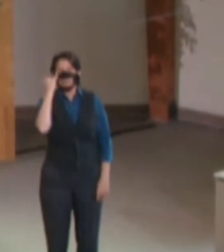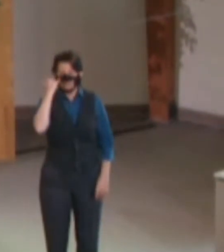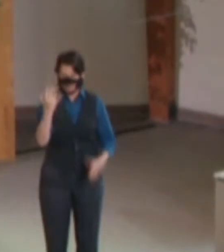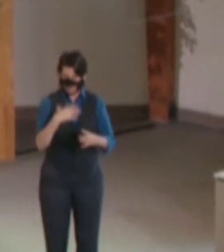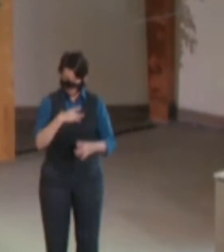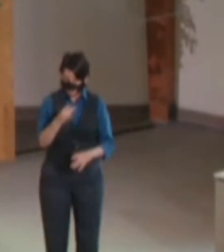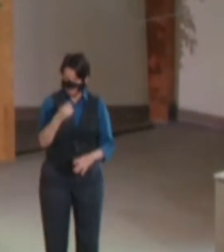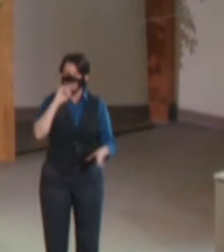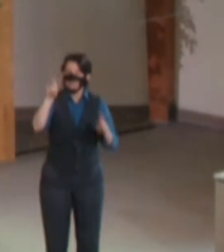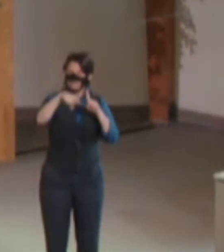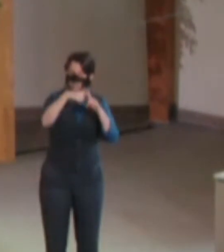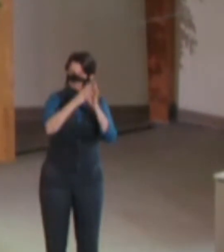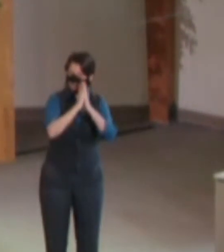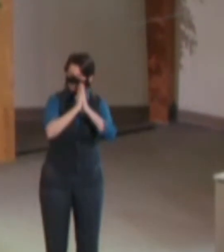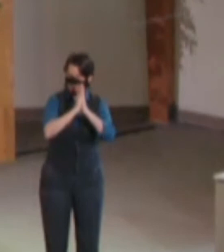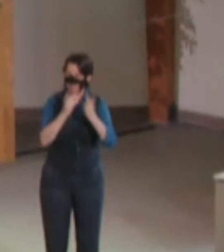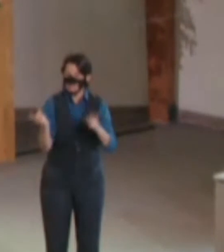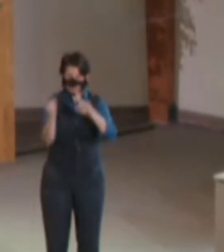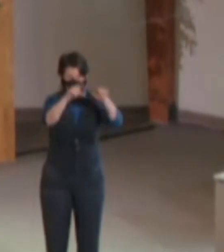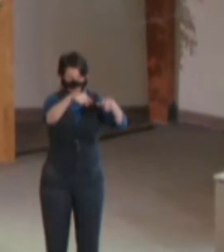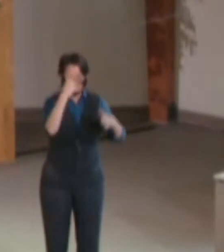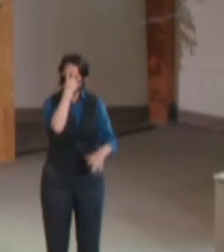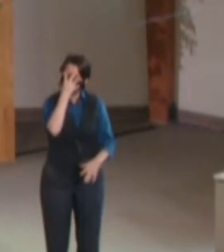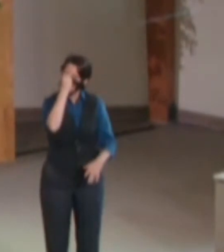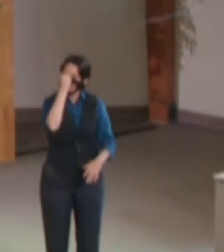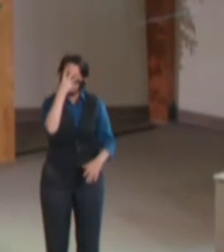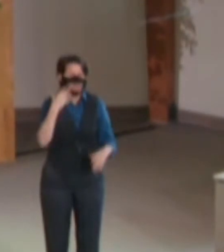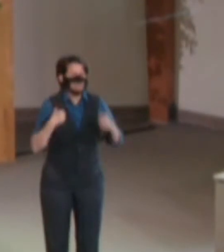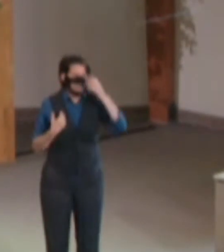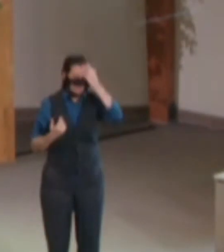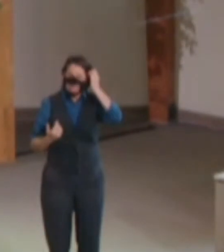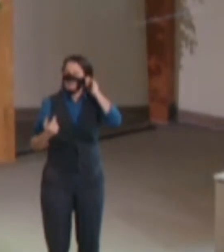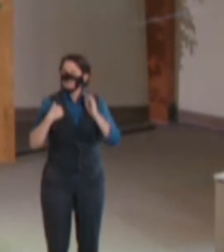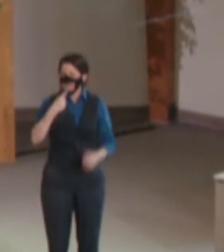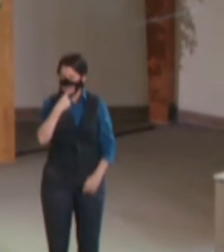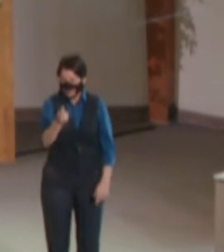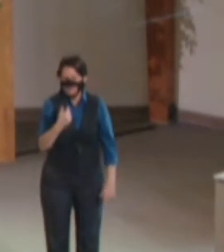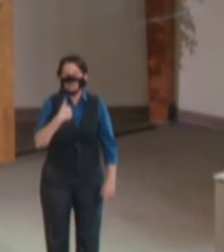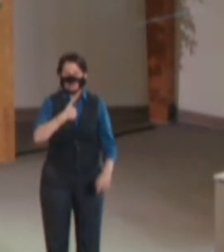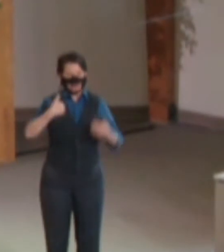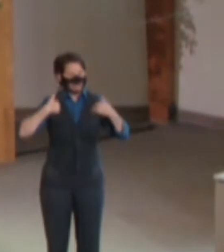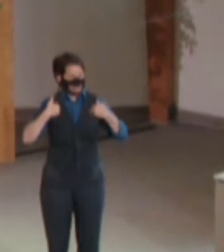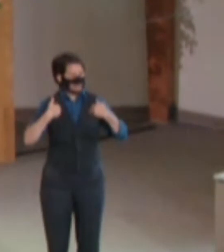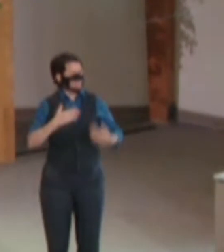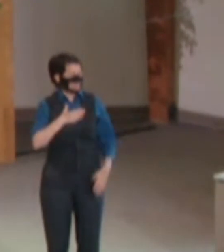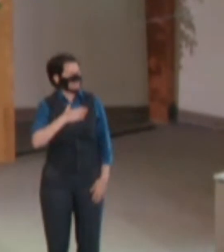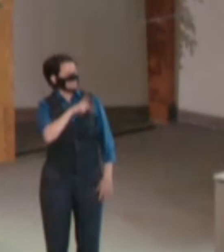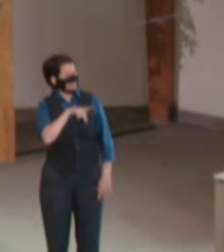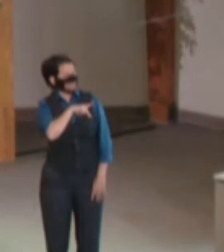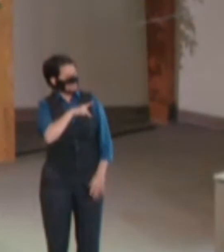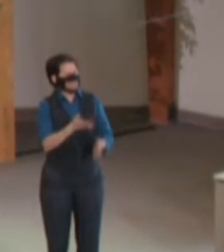some affirmative prayer, please go over there. It's beautiful. I did tell you I have my own, personal prayer